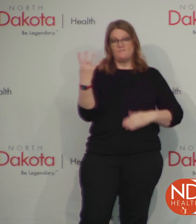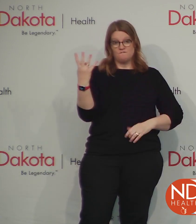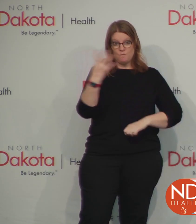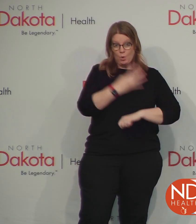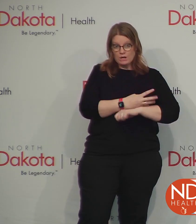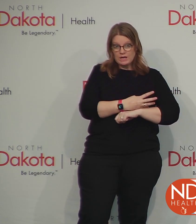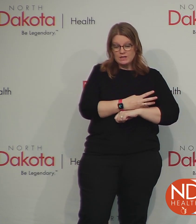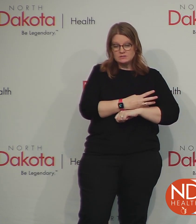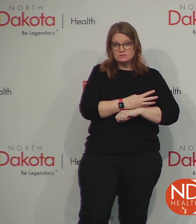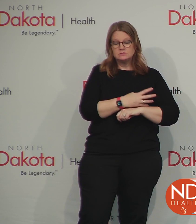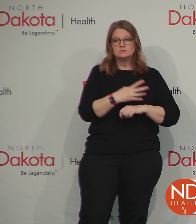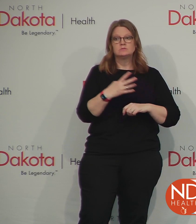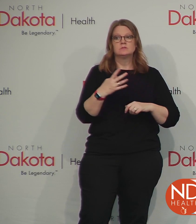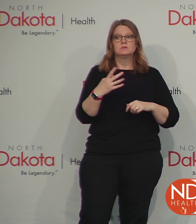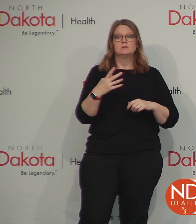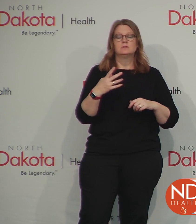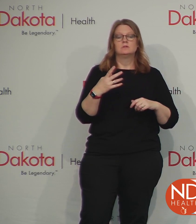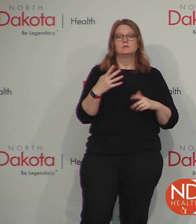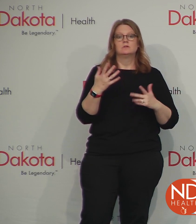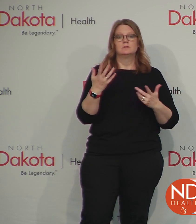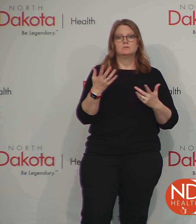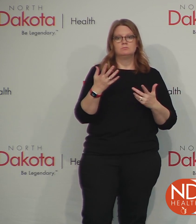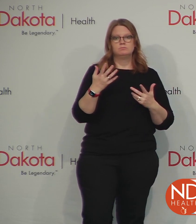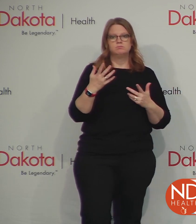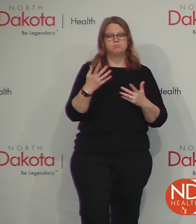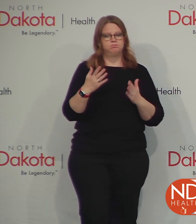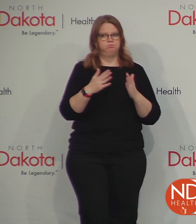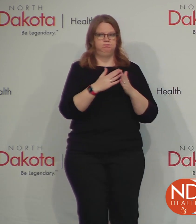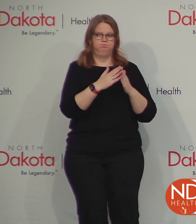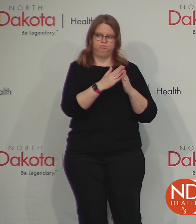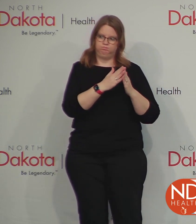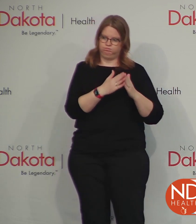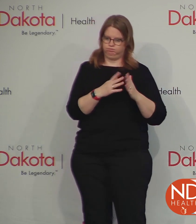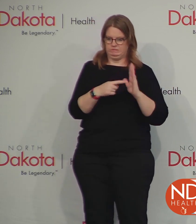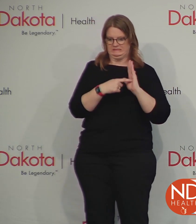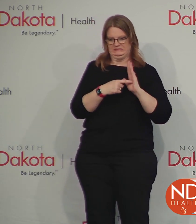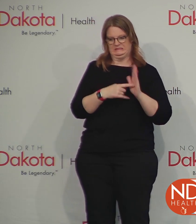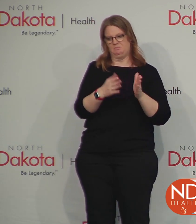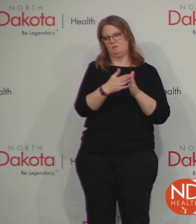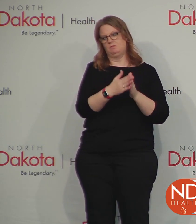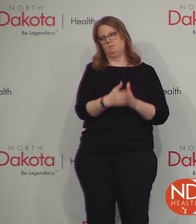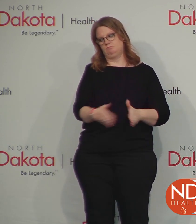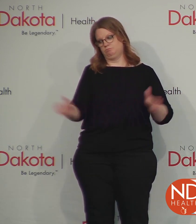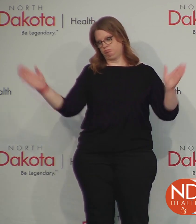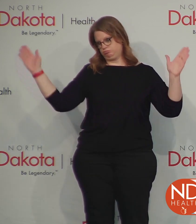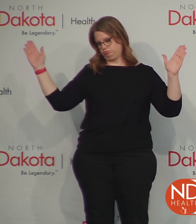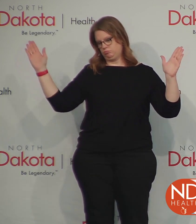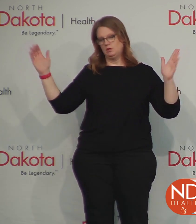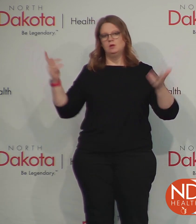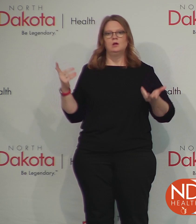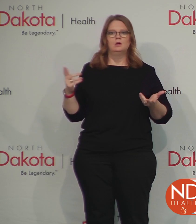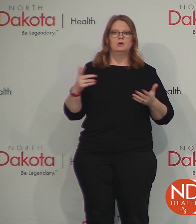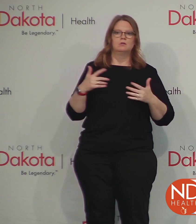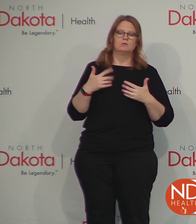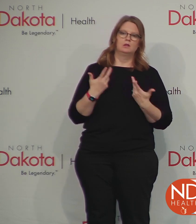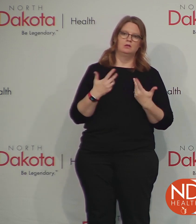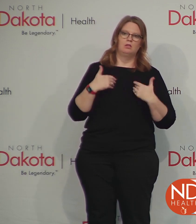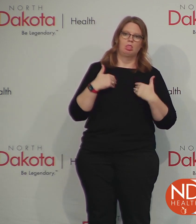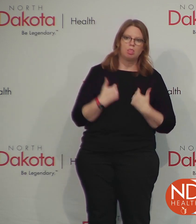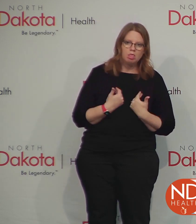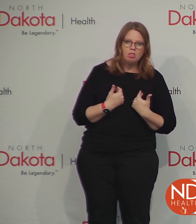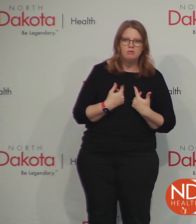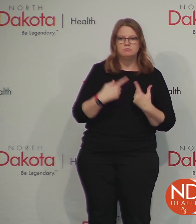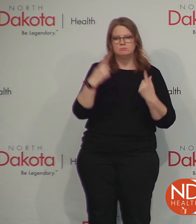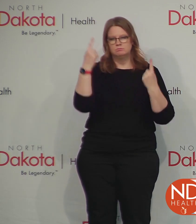days, I ran the gamut of the popular COVID symptoms: lethargy, fatigue,